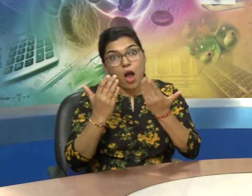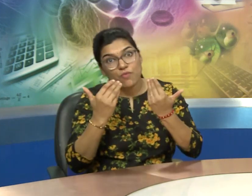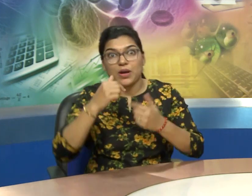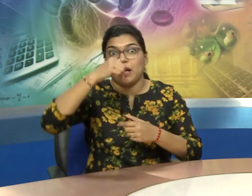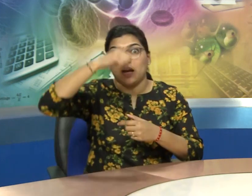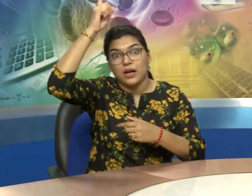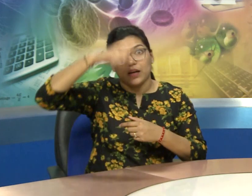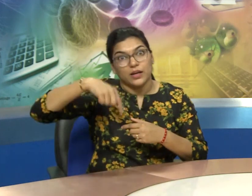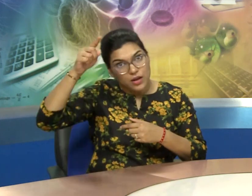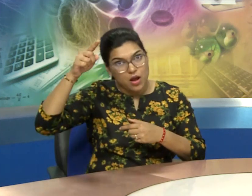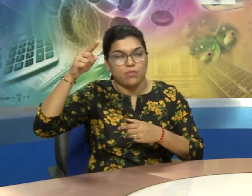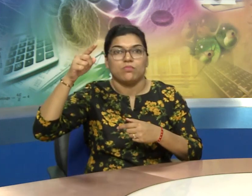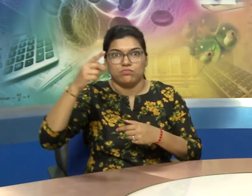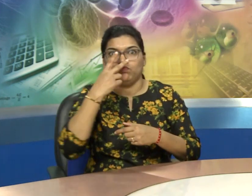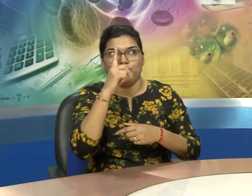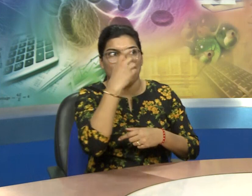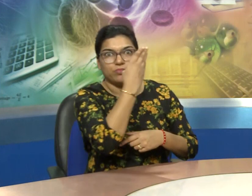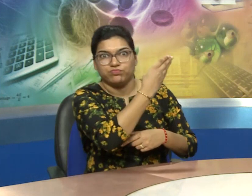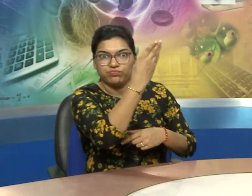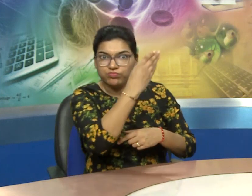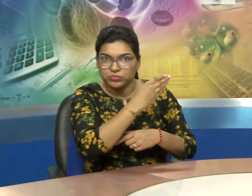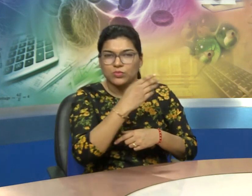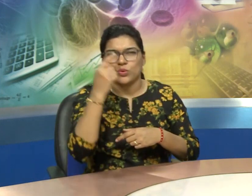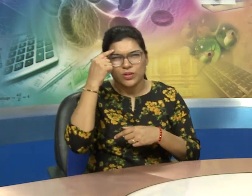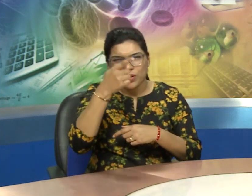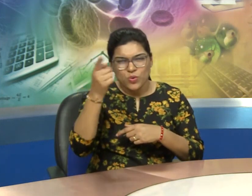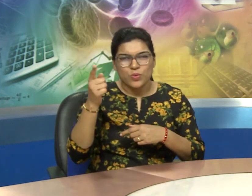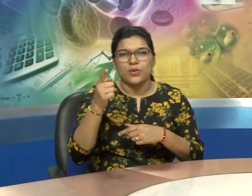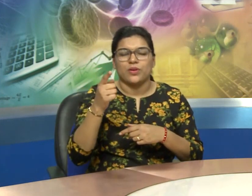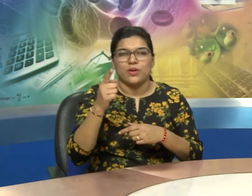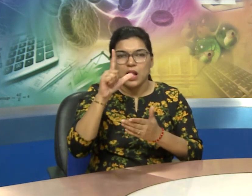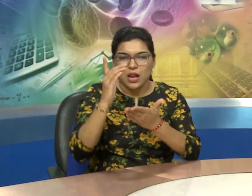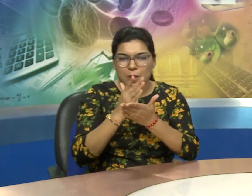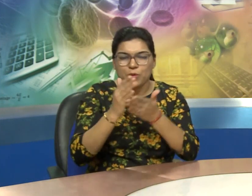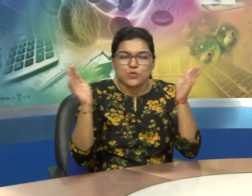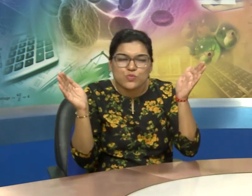These images are about National Library of India.